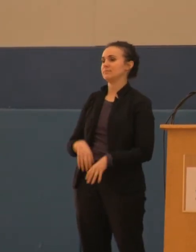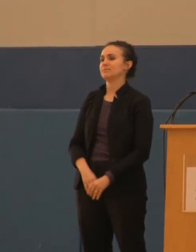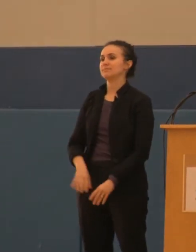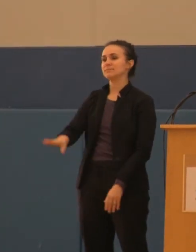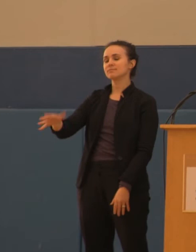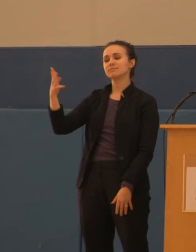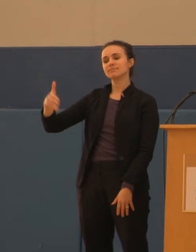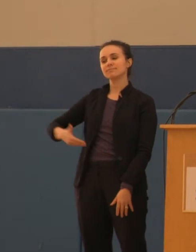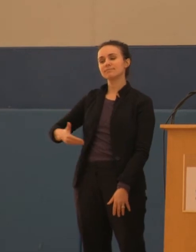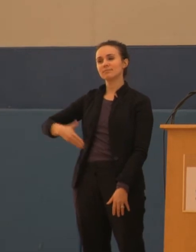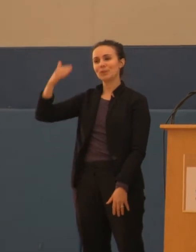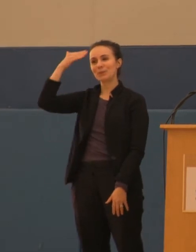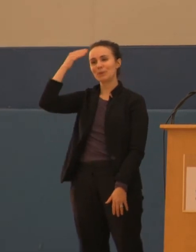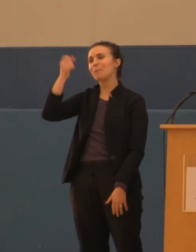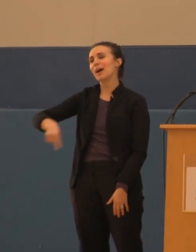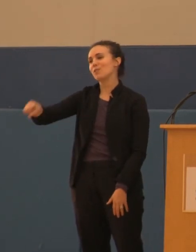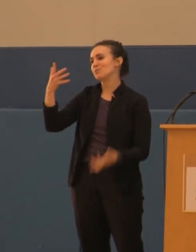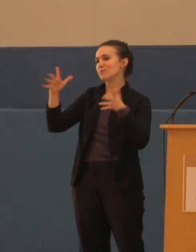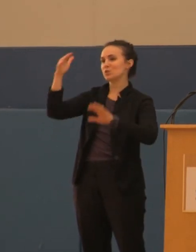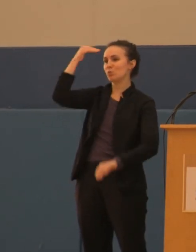I knew it, and so did many of you.